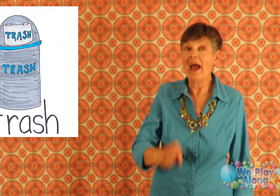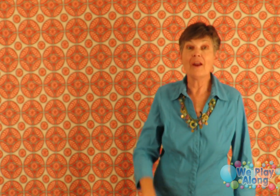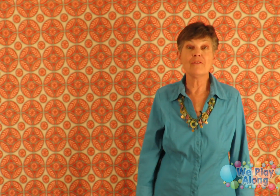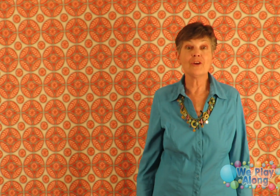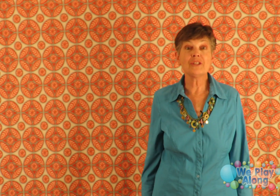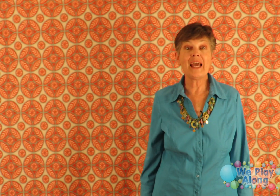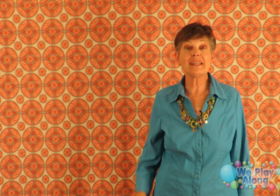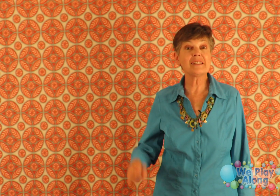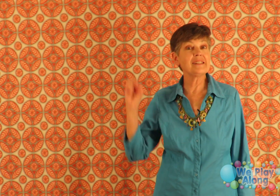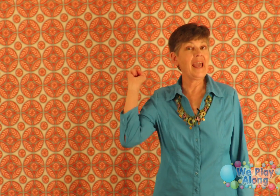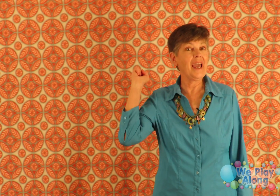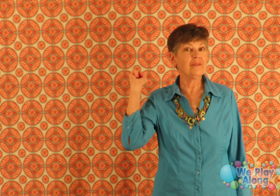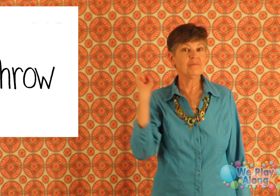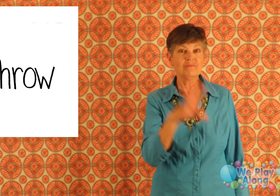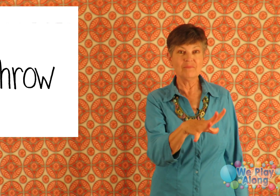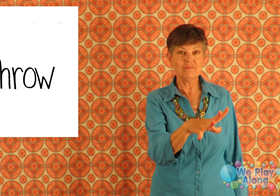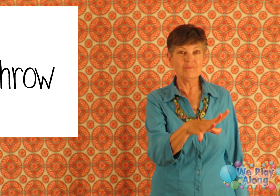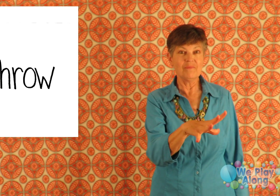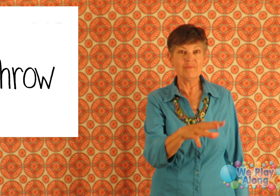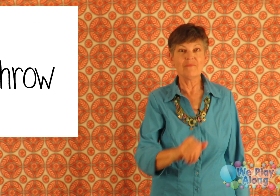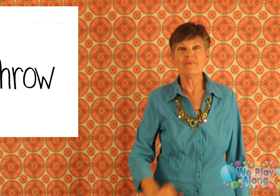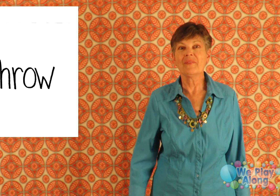out of their desks, and